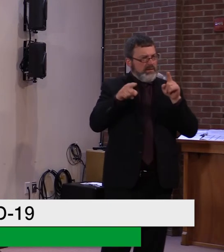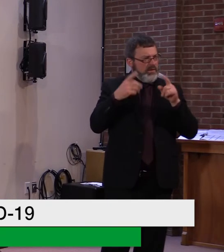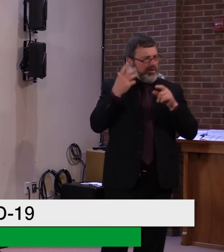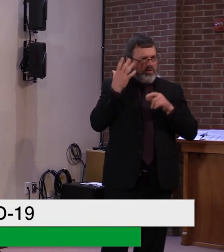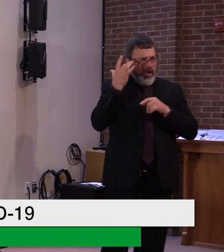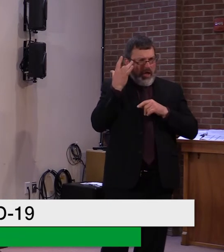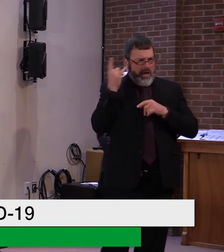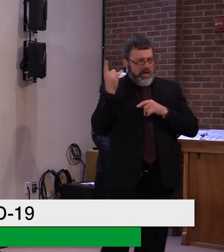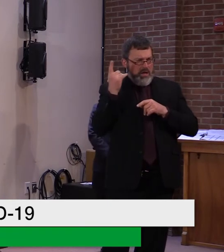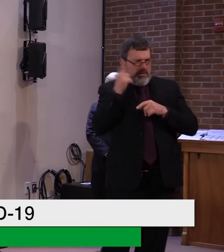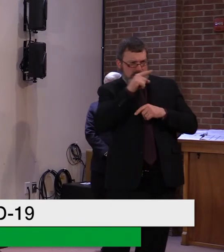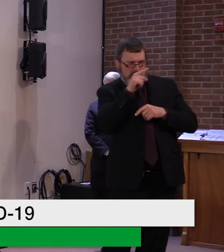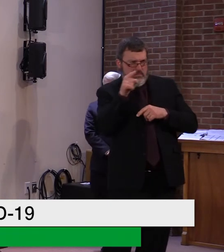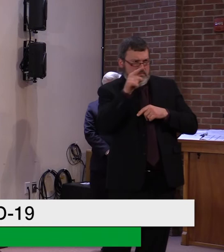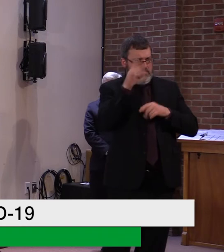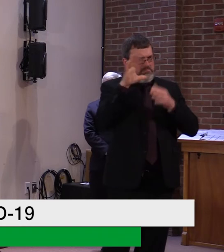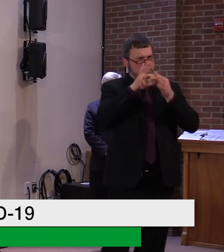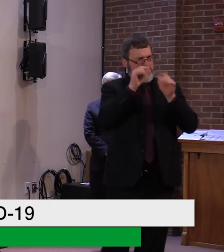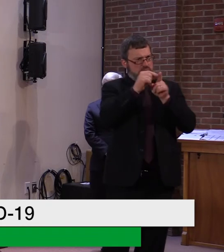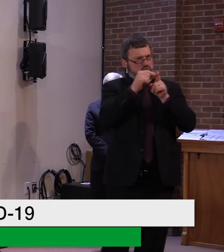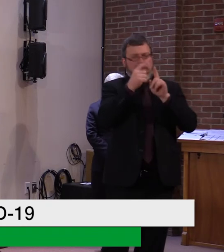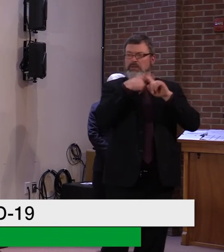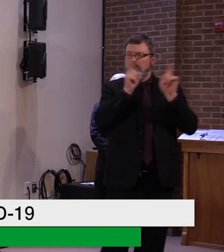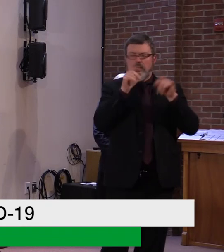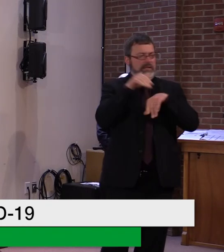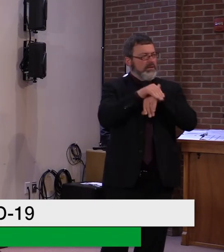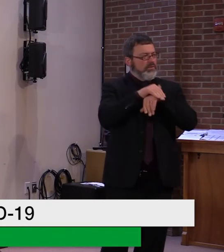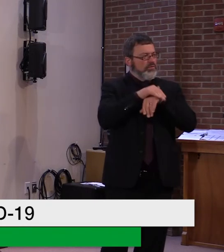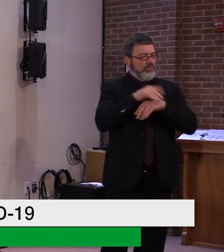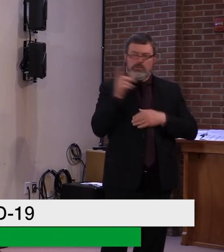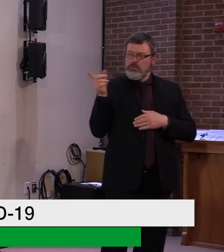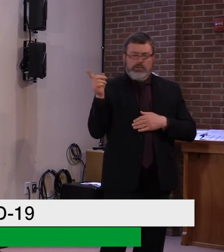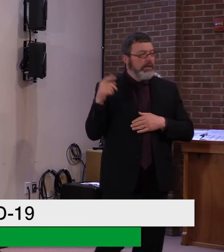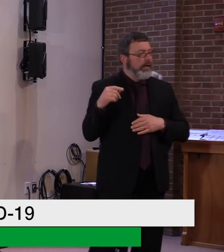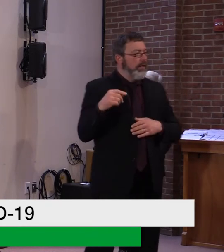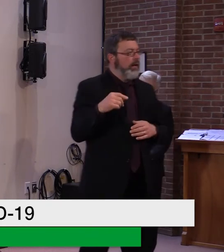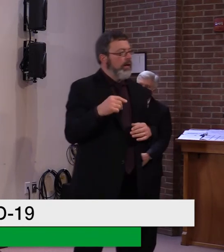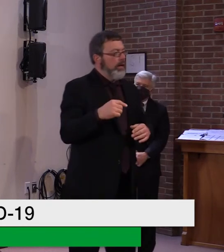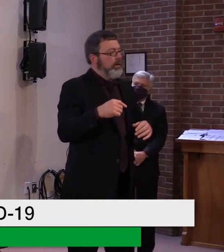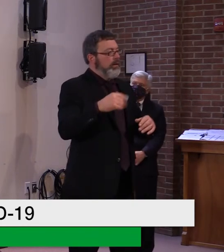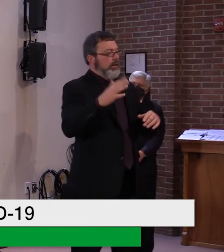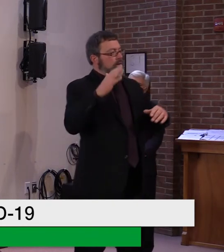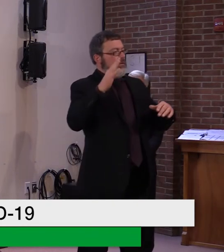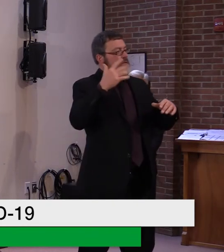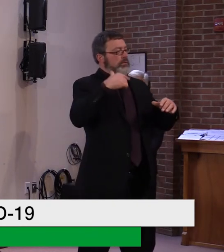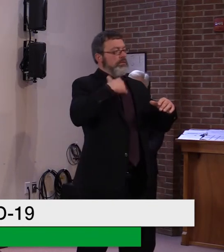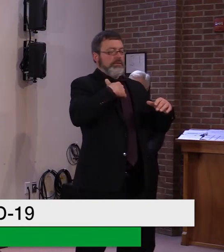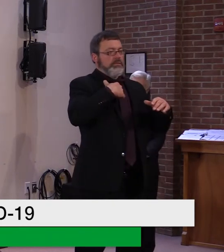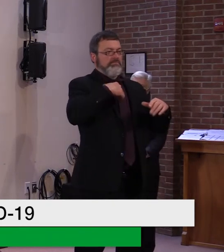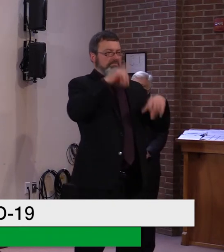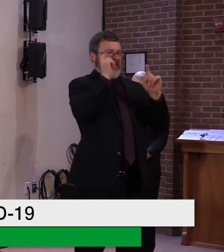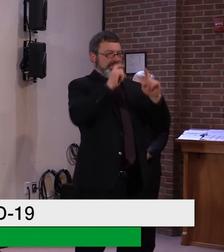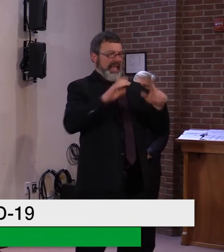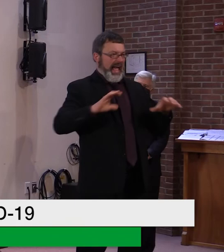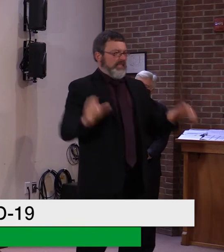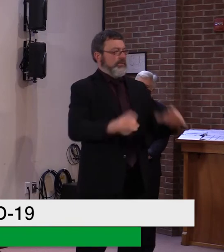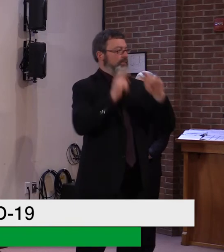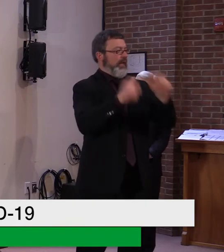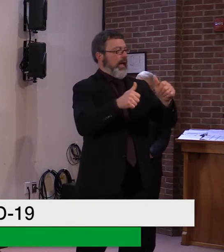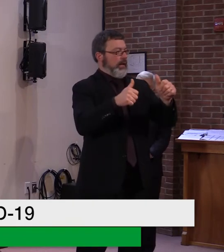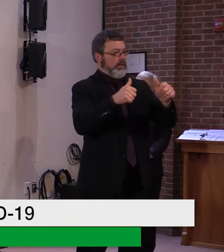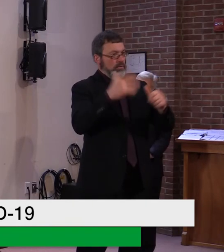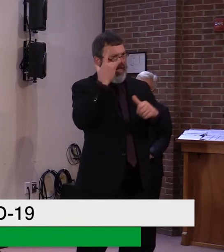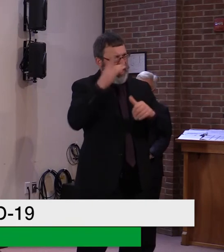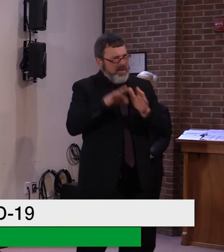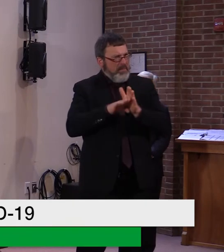fashion uh based on the uh expedited uh you know virus count this came to